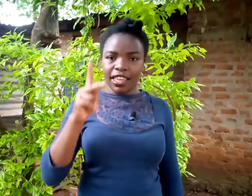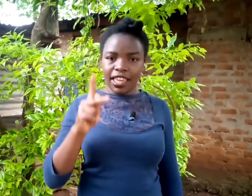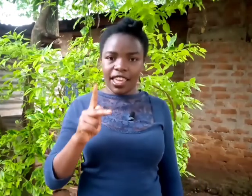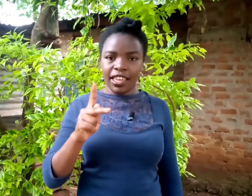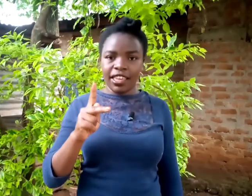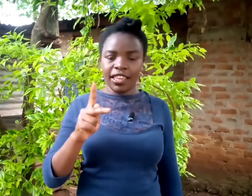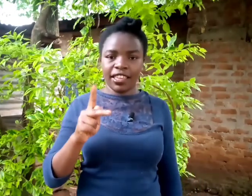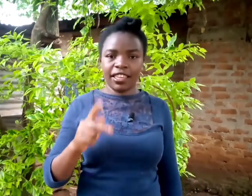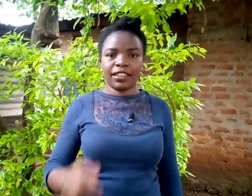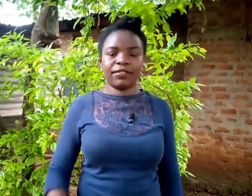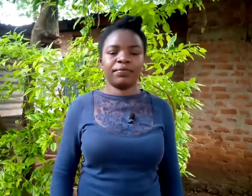K.